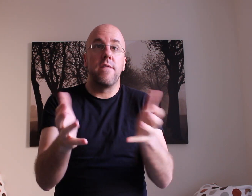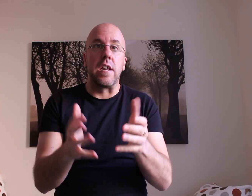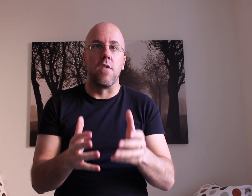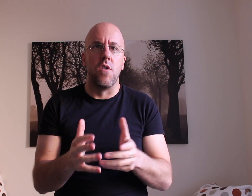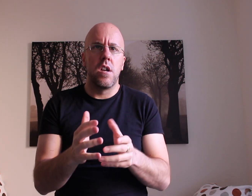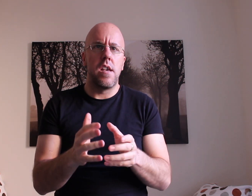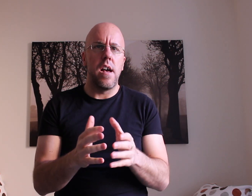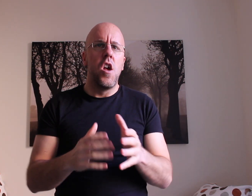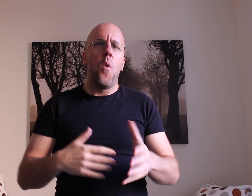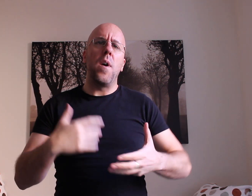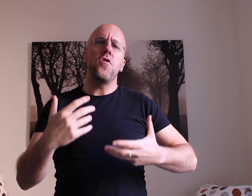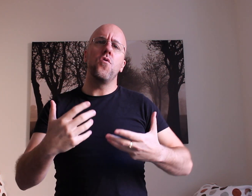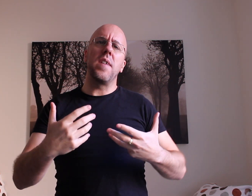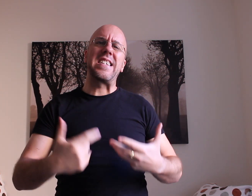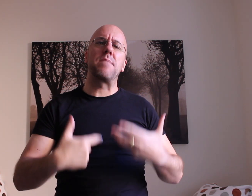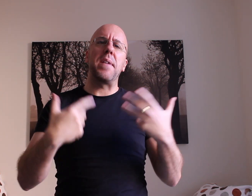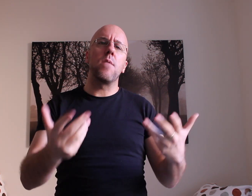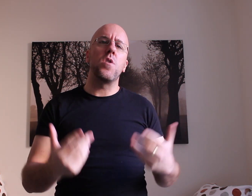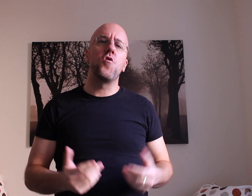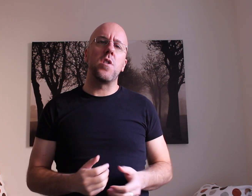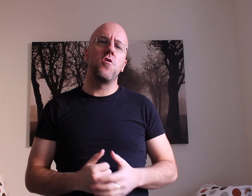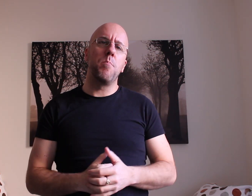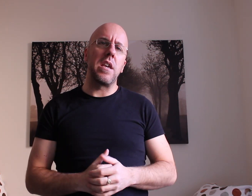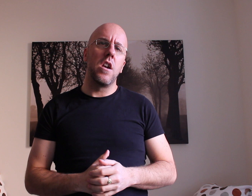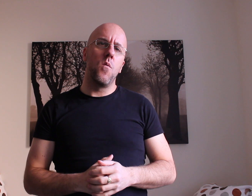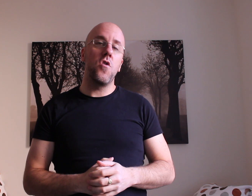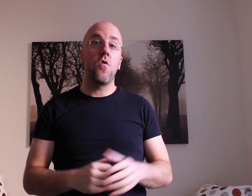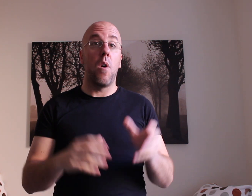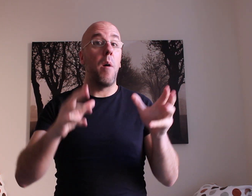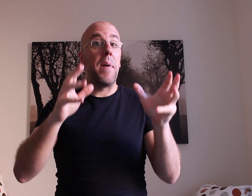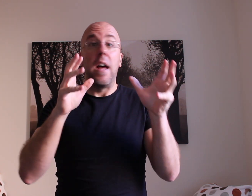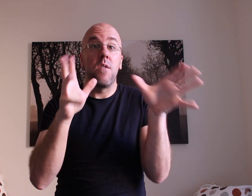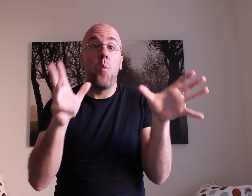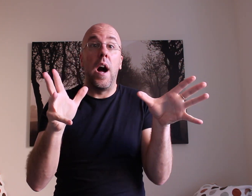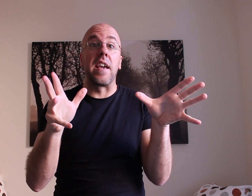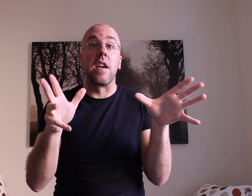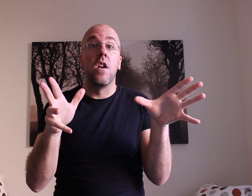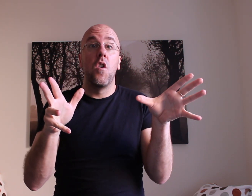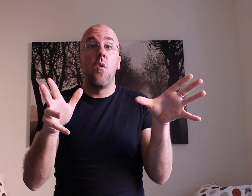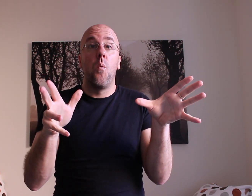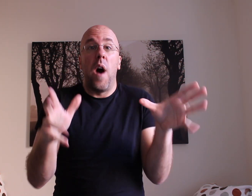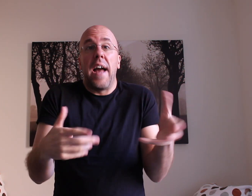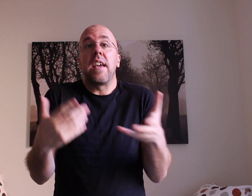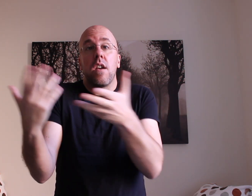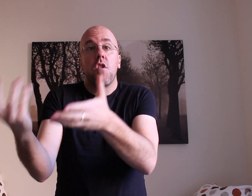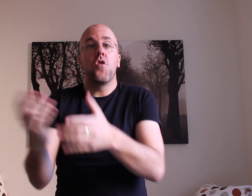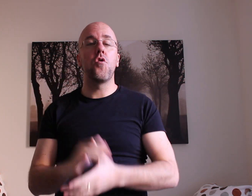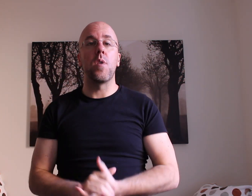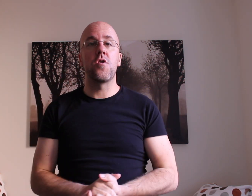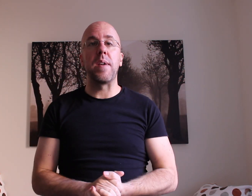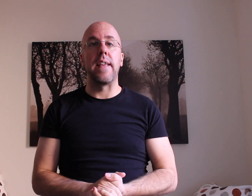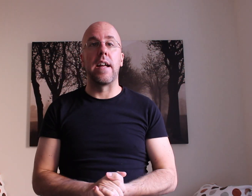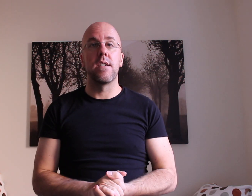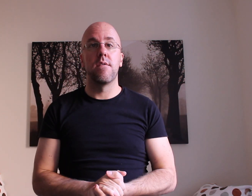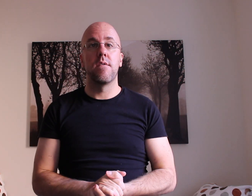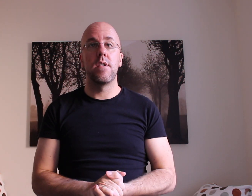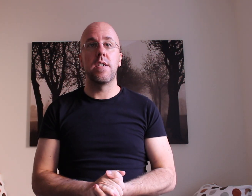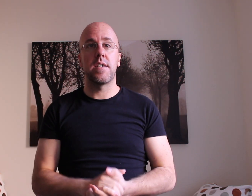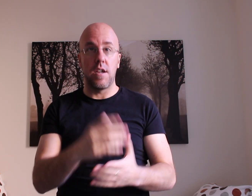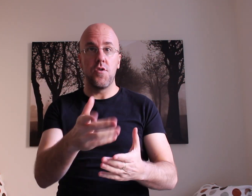video? Yeah? Why don't you explain what you want to be when you grow up and why? Why do you want to be that? Yes? Can you do